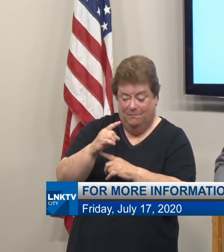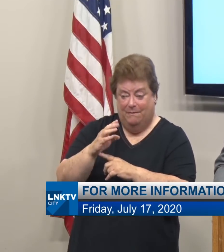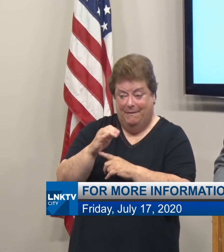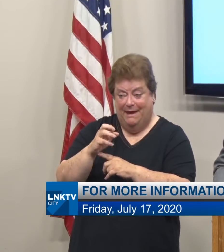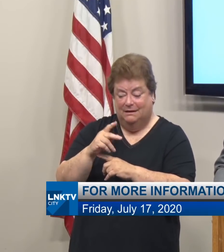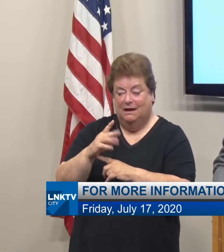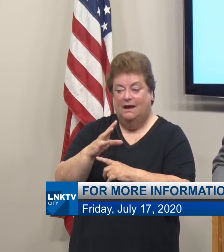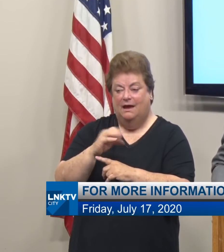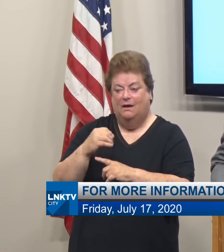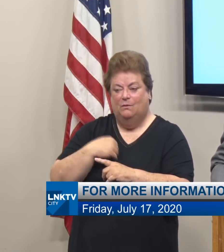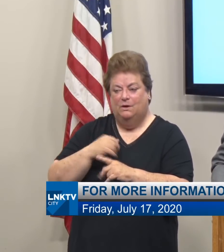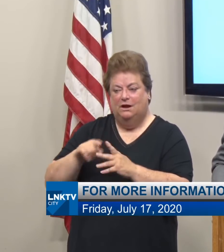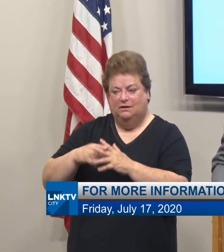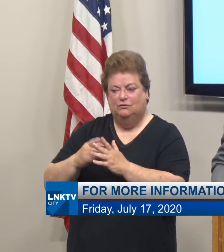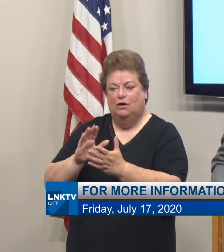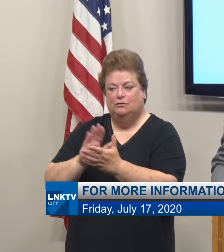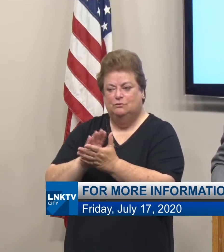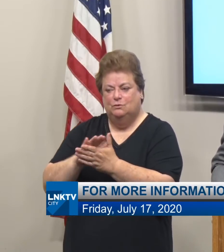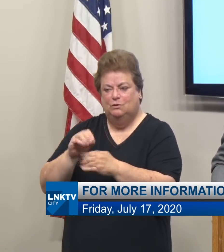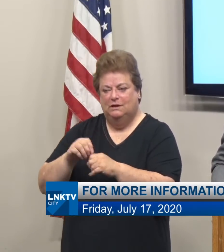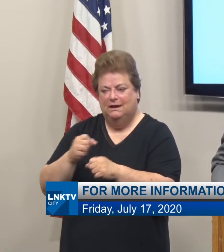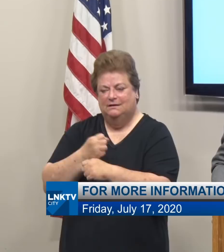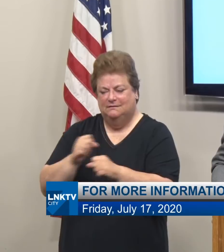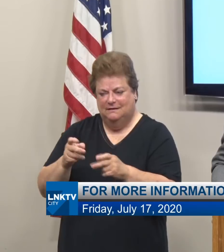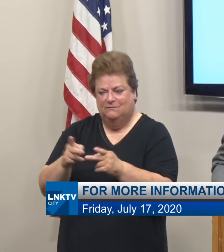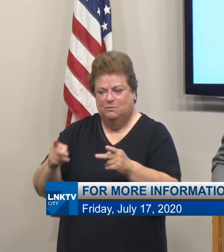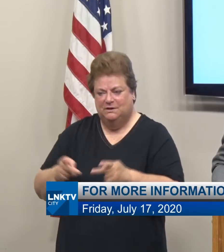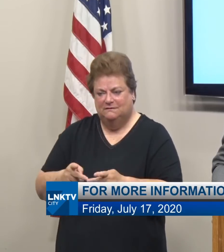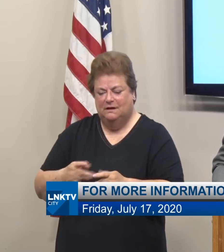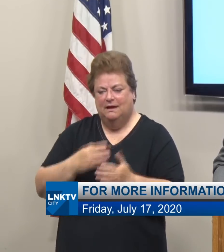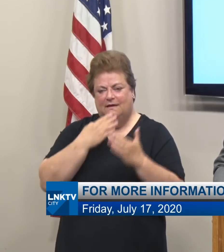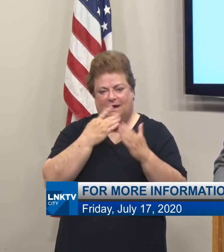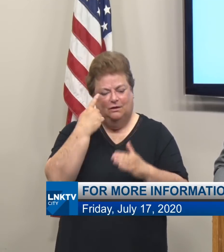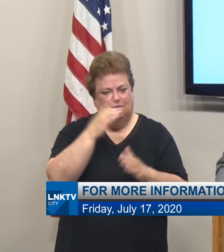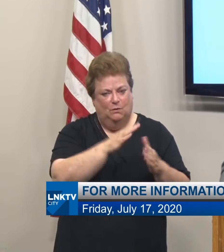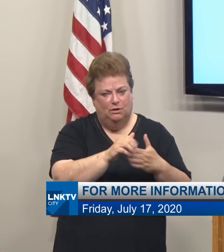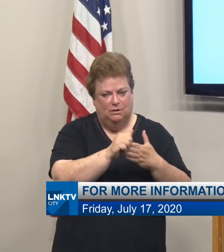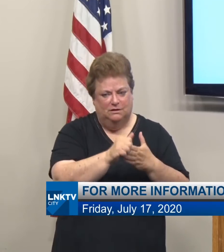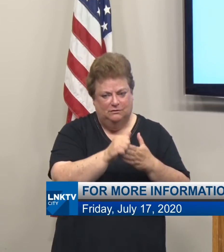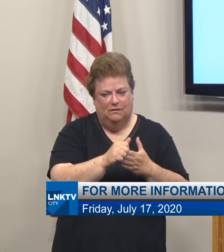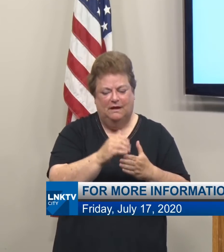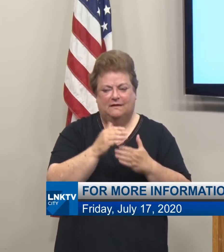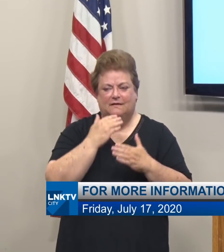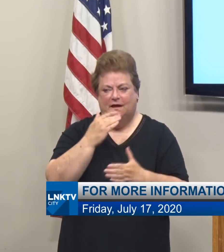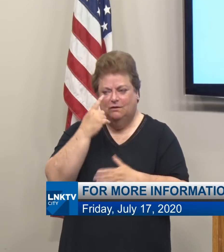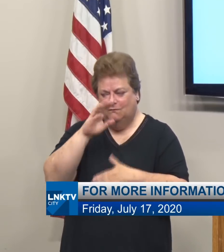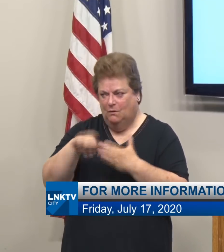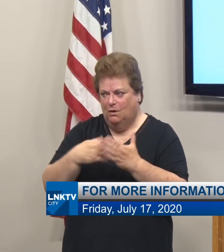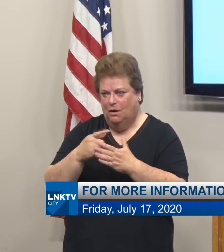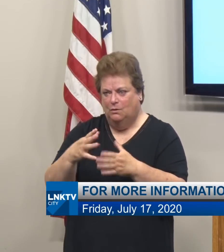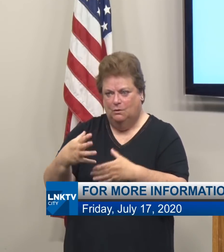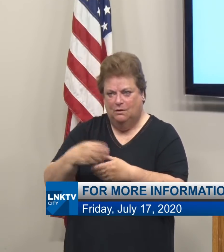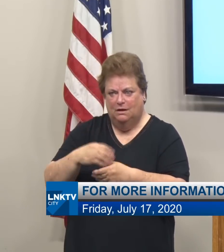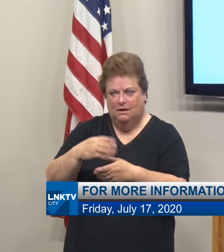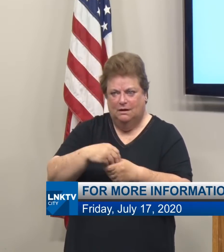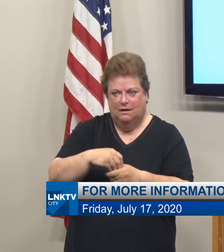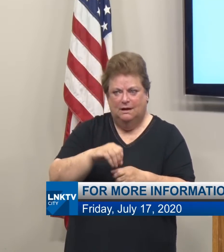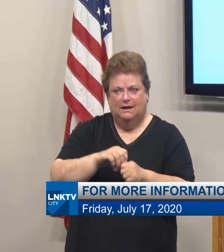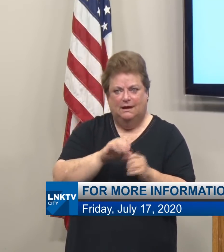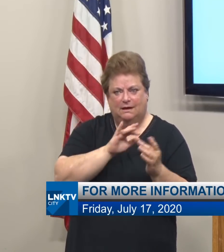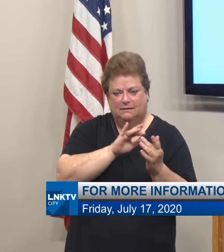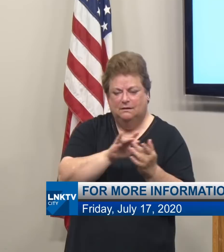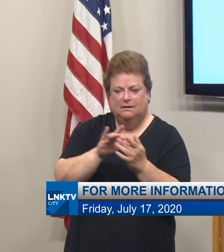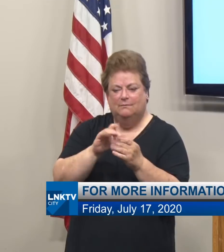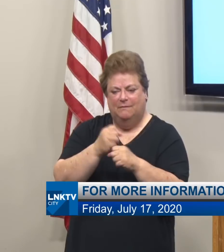even safer position than what it is. So thank you very much for your leadership, Mayor, and thank you to all that have participated in reaching